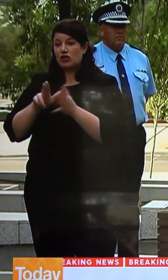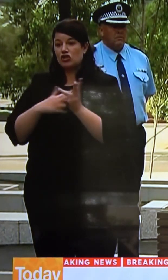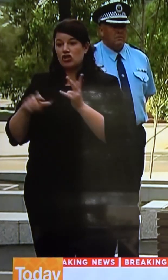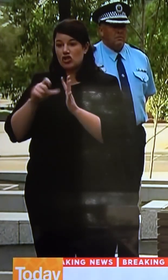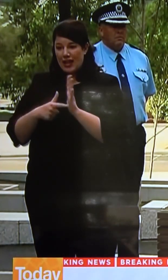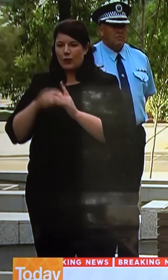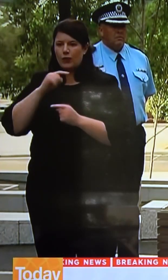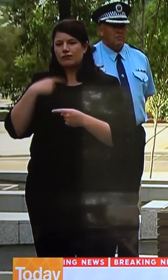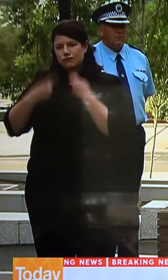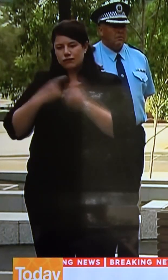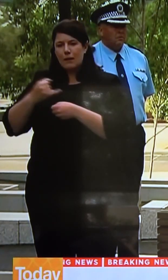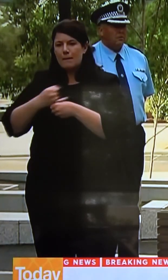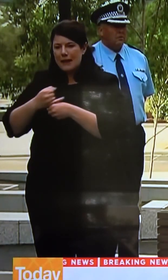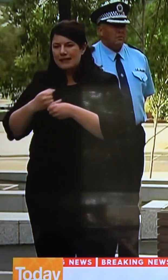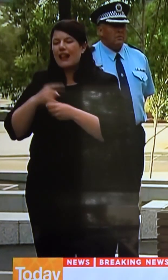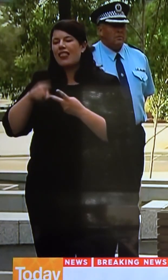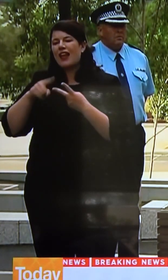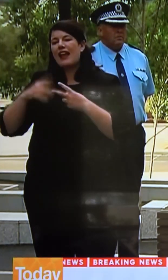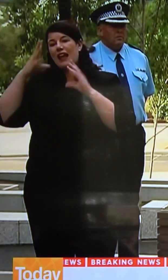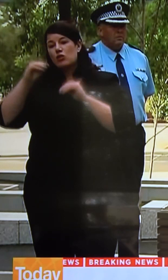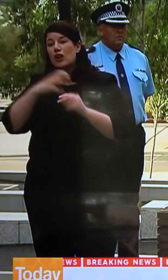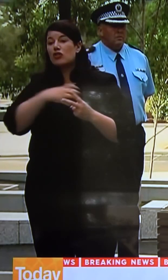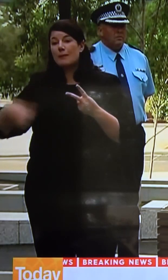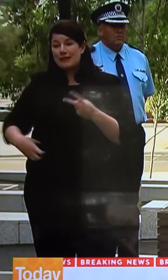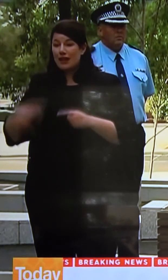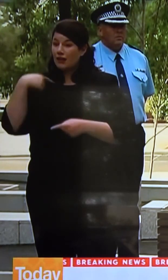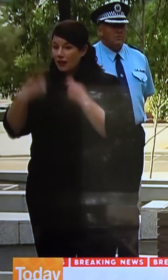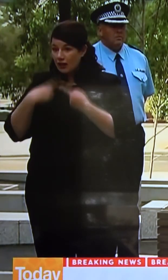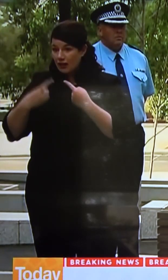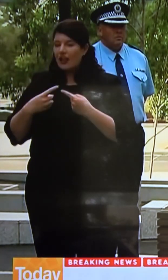Mitchell will elaborate on what schools will be doing from tomorrow onwards, and then we'll be pleased to take any questions.